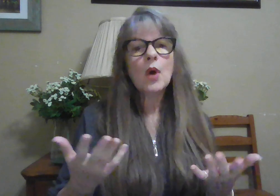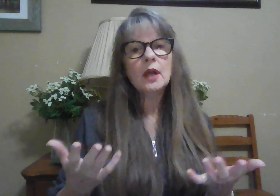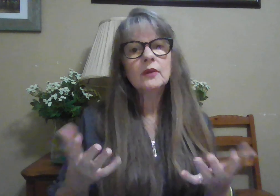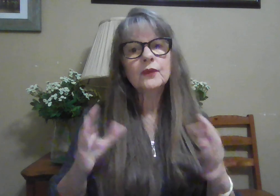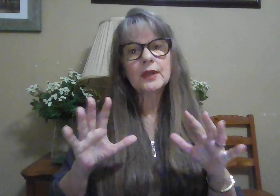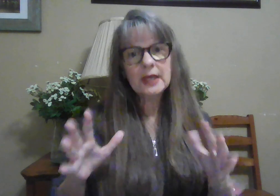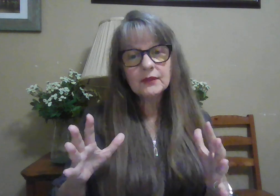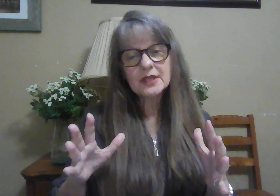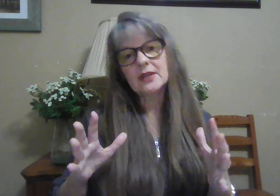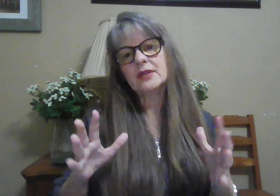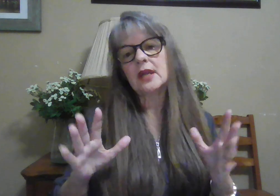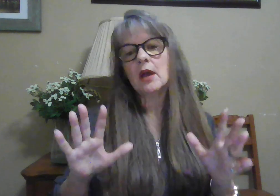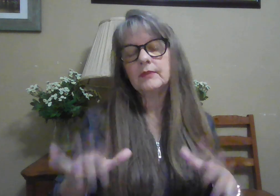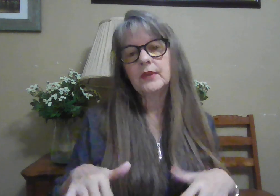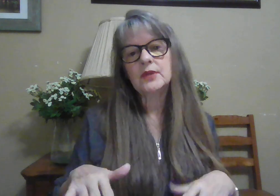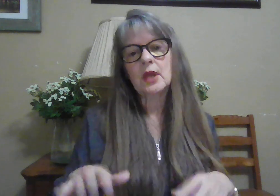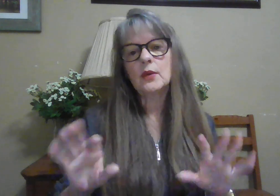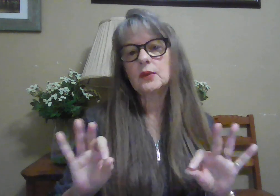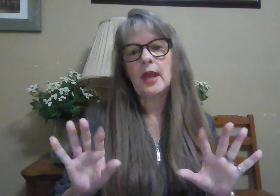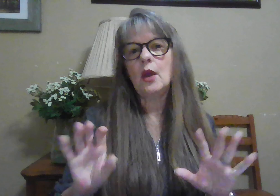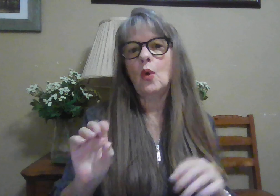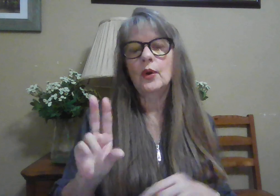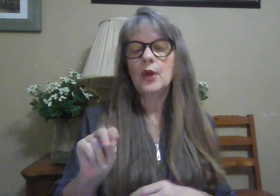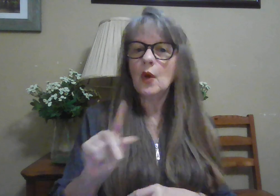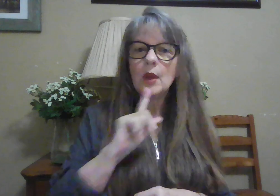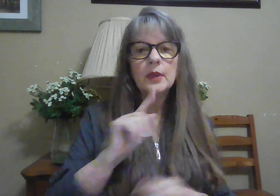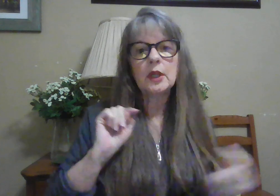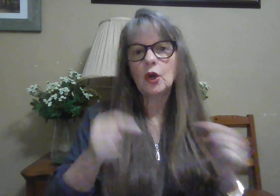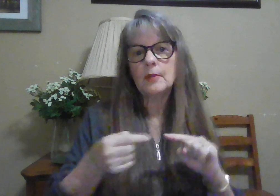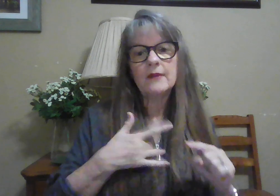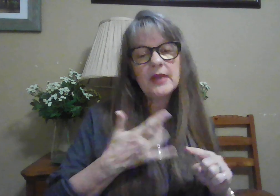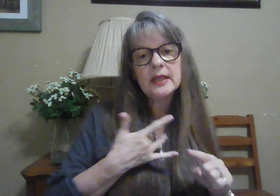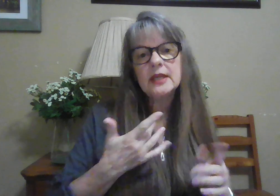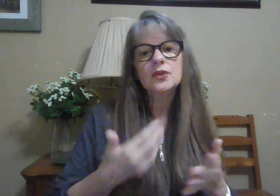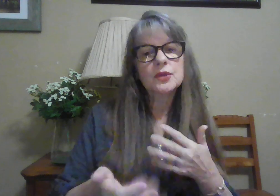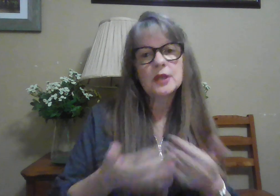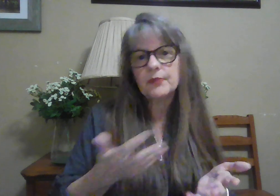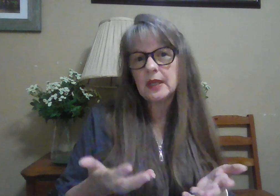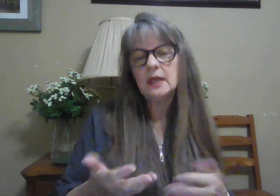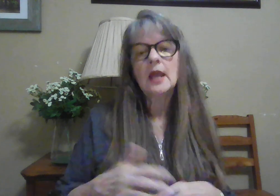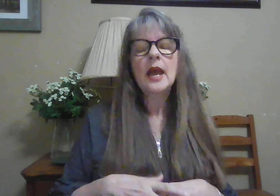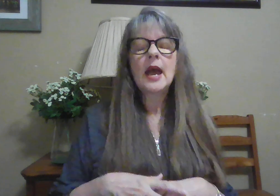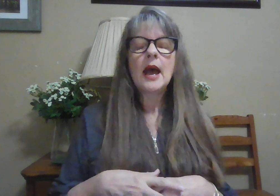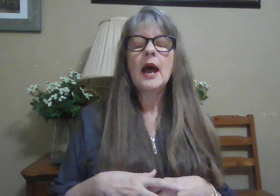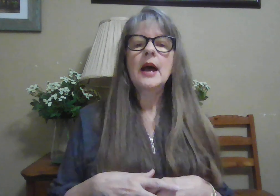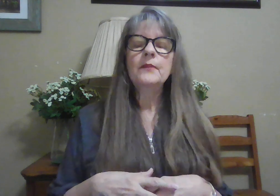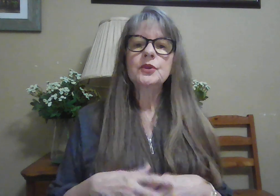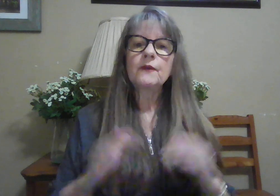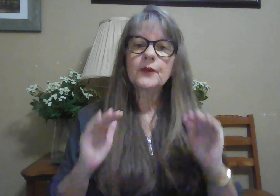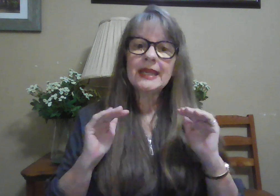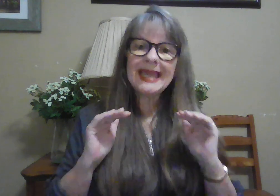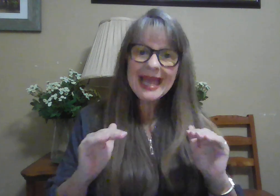want forgiveness, because they'll say, oh, it's okay, or no, that really hurt my feelings, or something. So